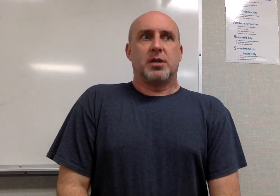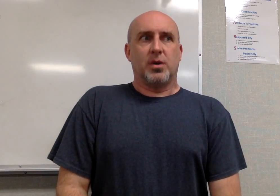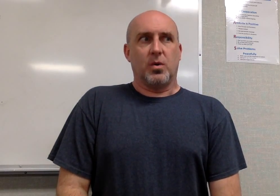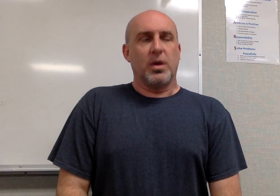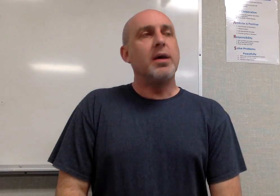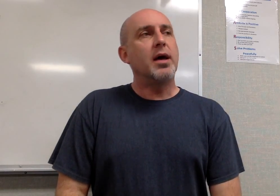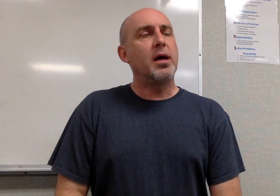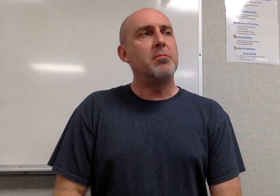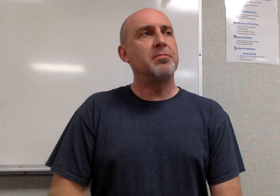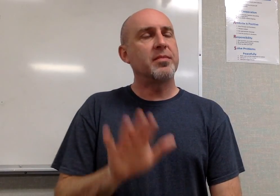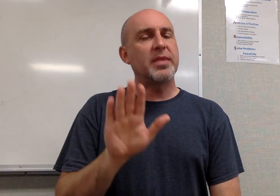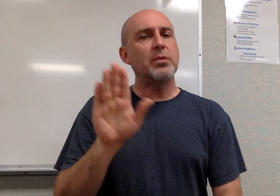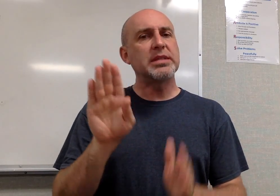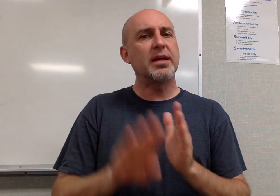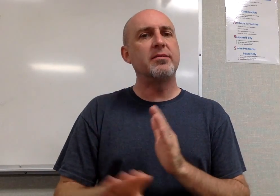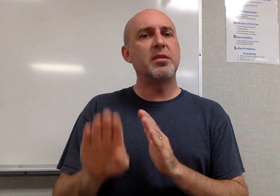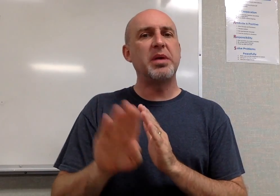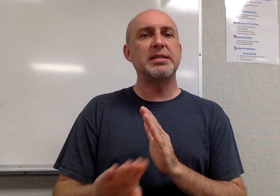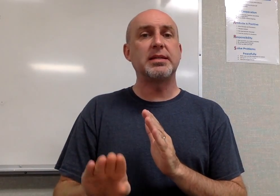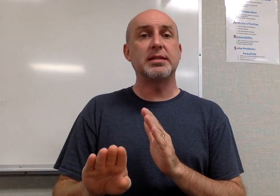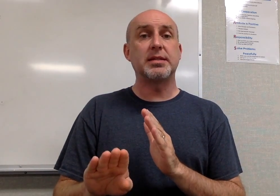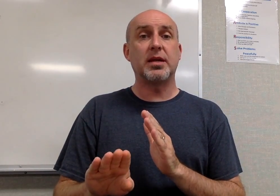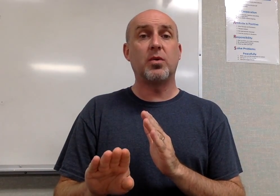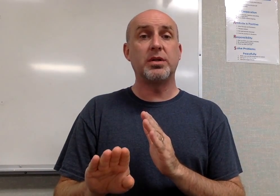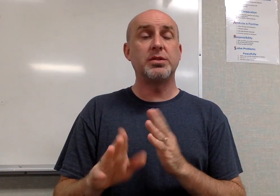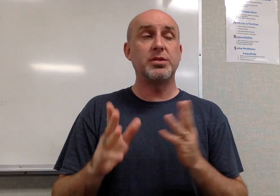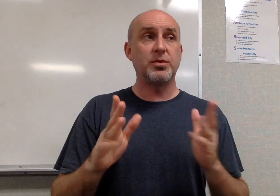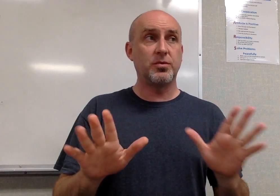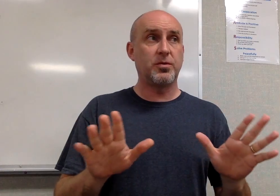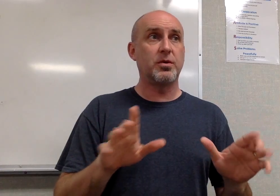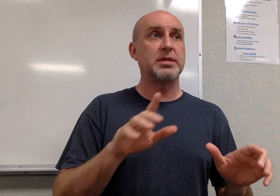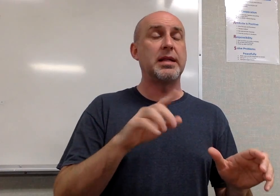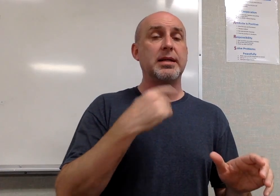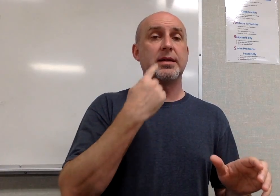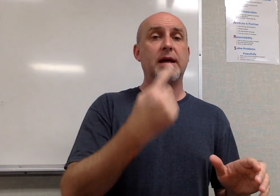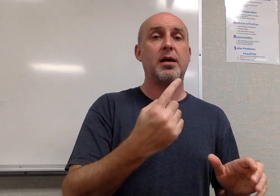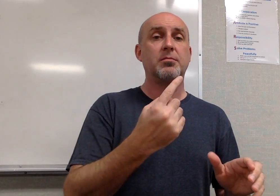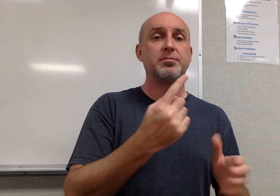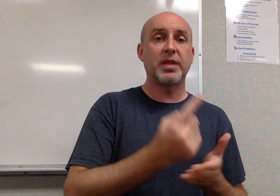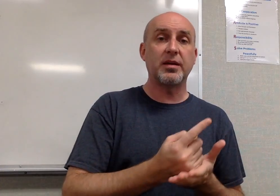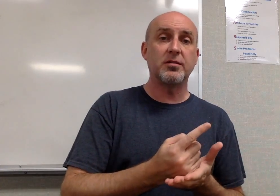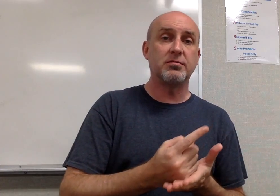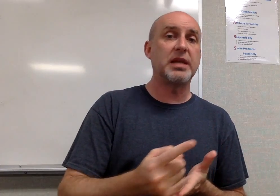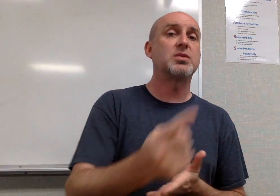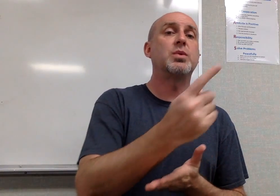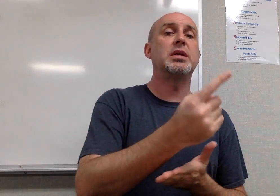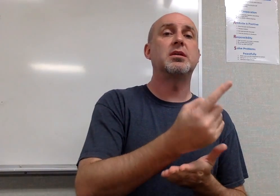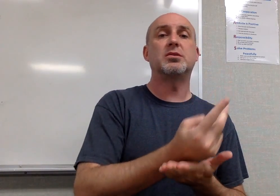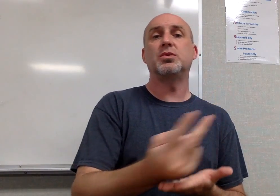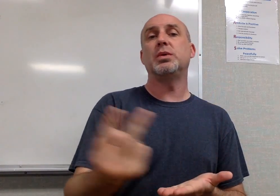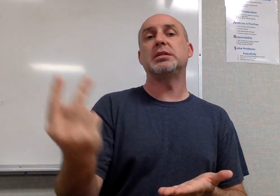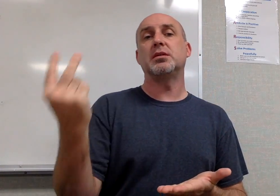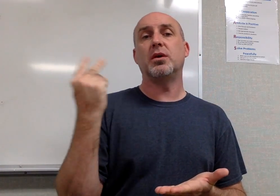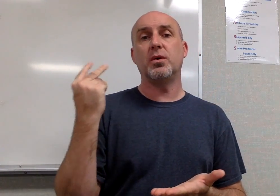So that was kind of the basics that I wanted to do for telling, like next week, 2 weeks